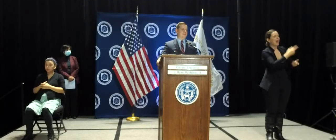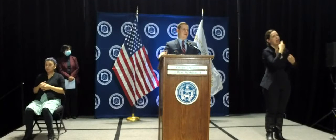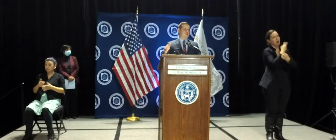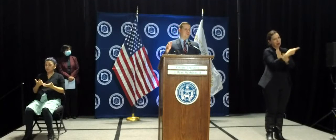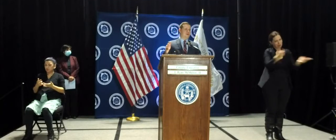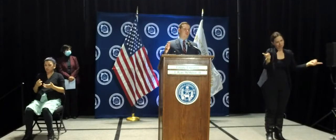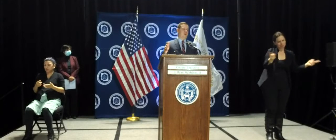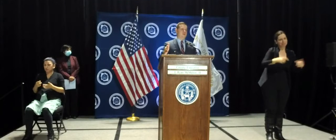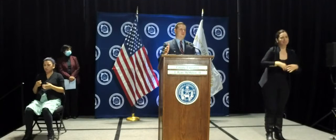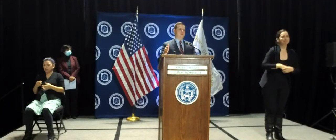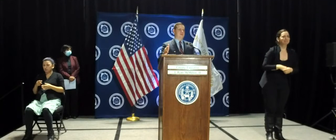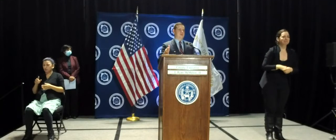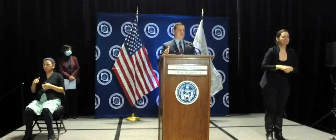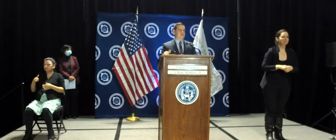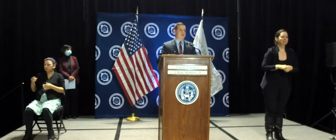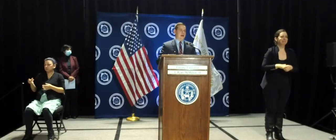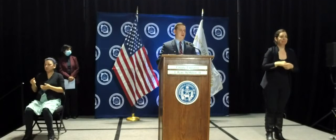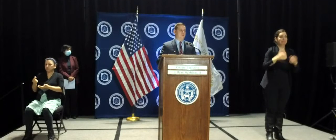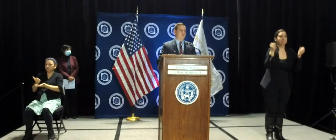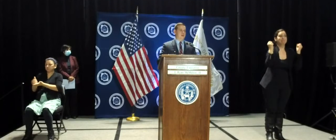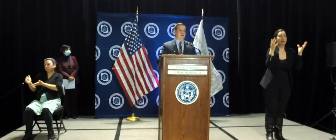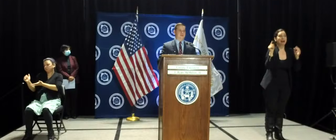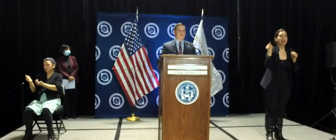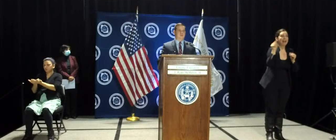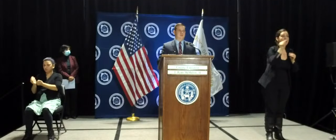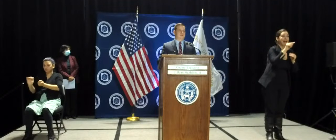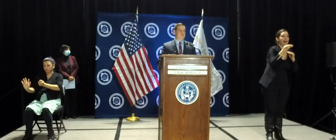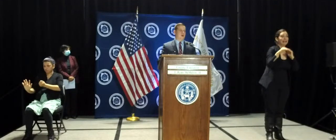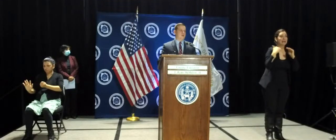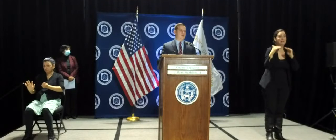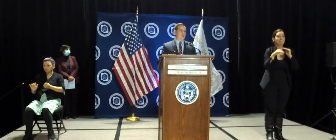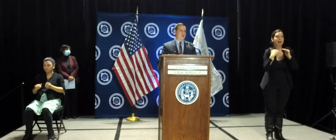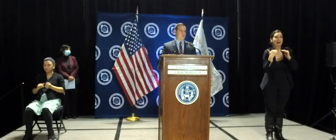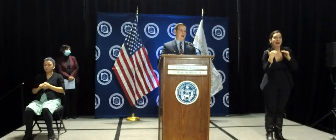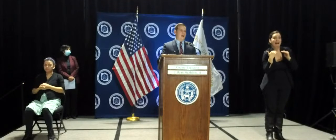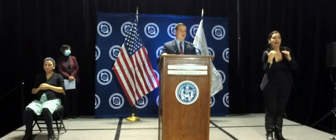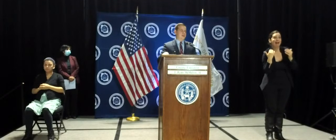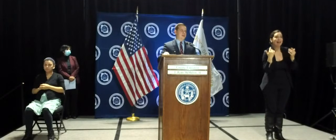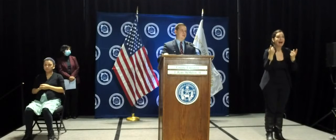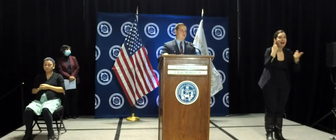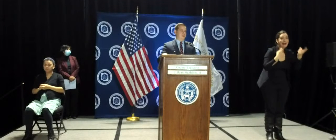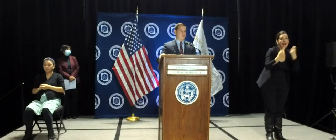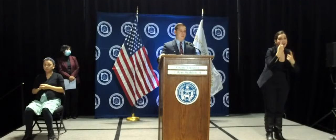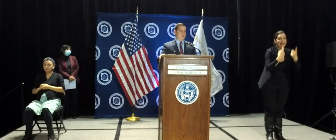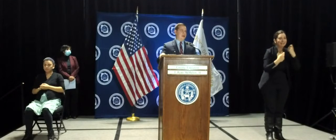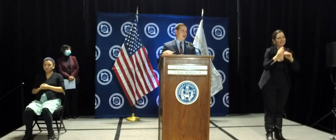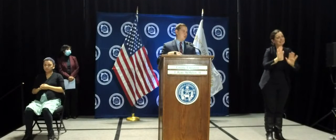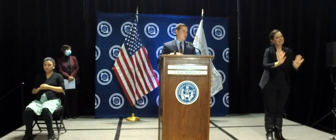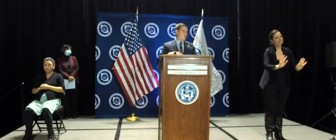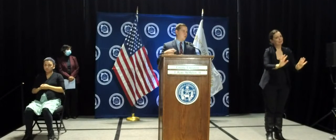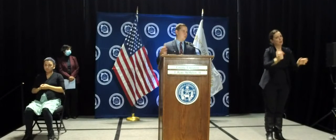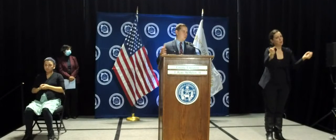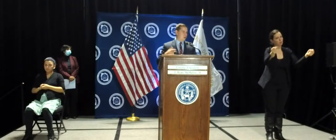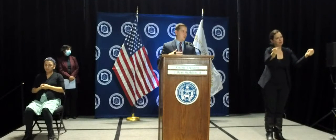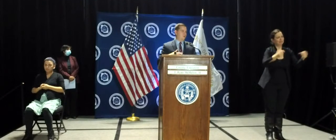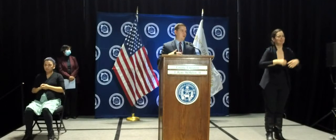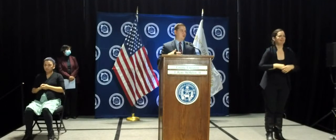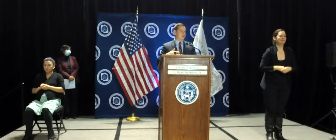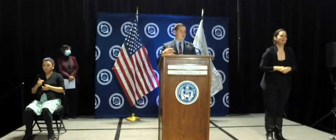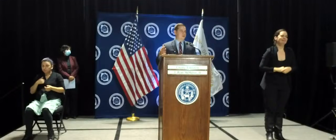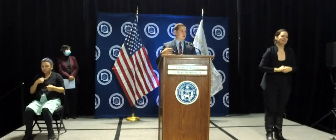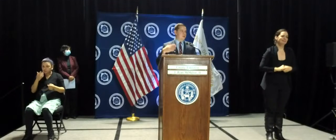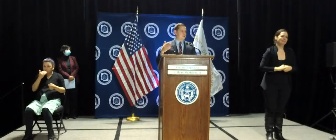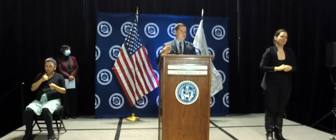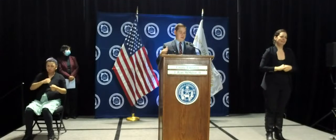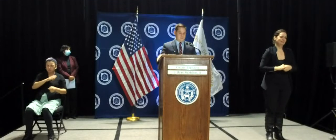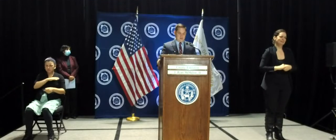I'm getting emails from loved ones now saying talking about why their family member can't go home, they're recovered,